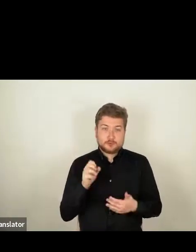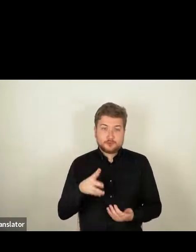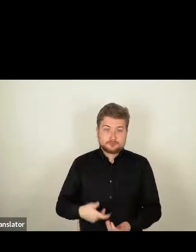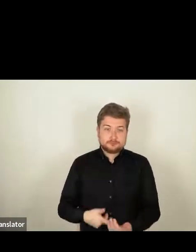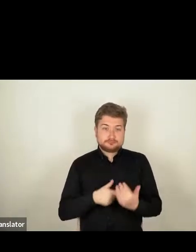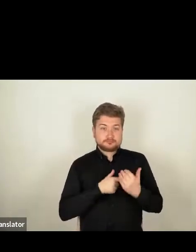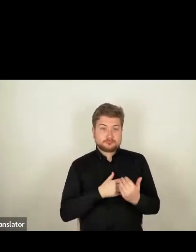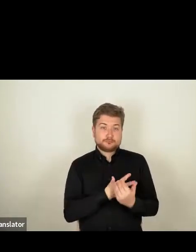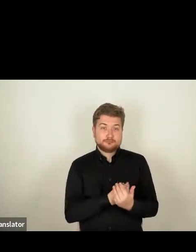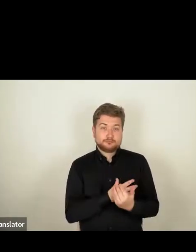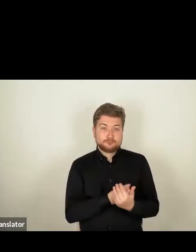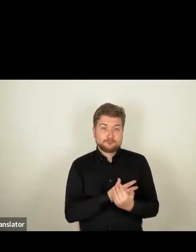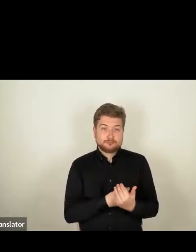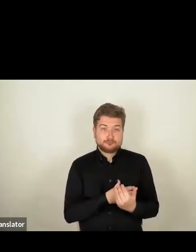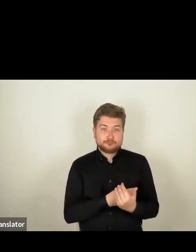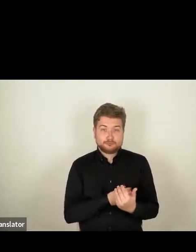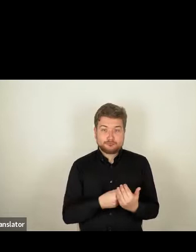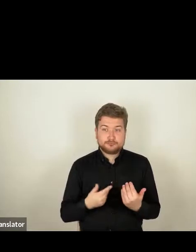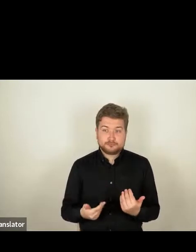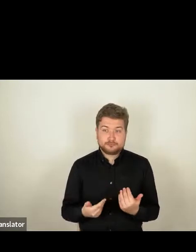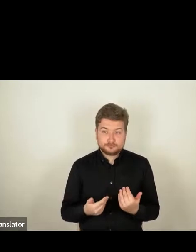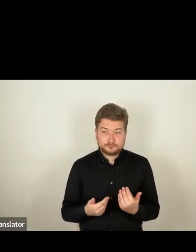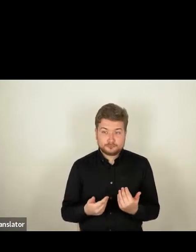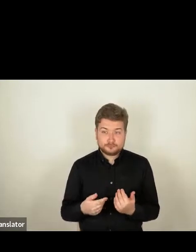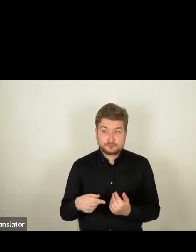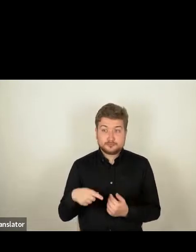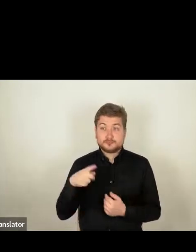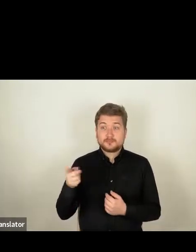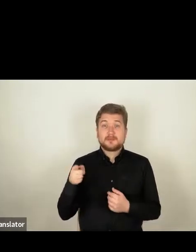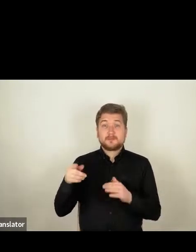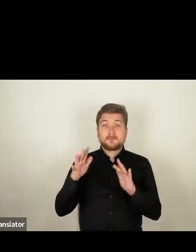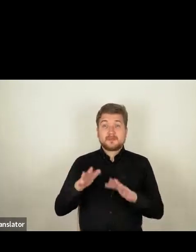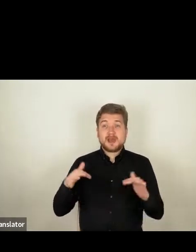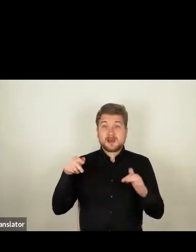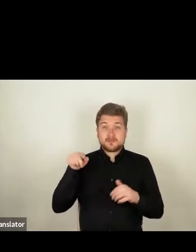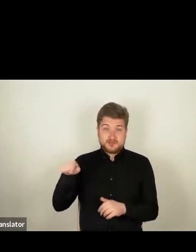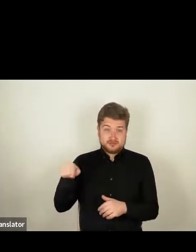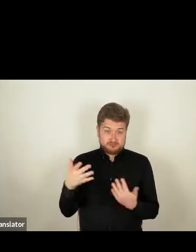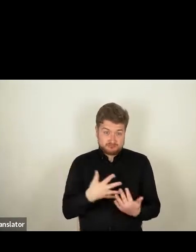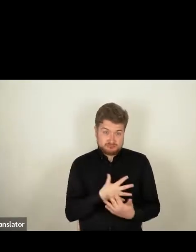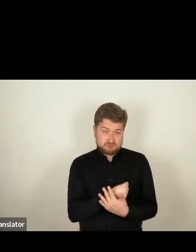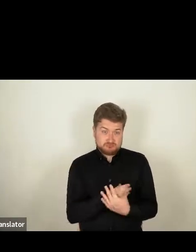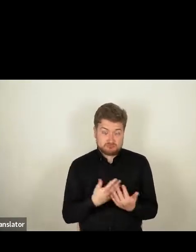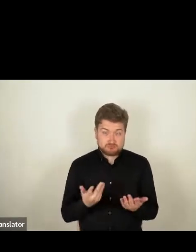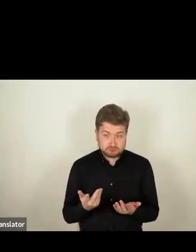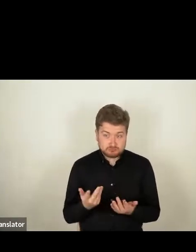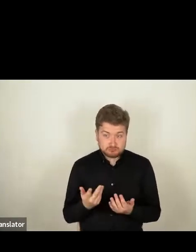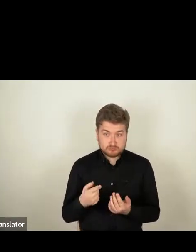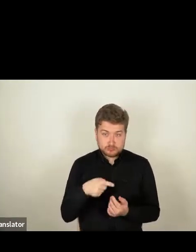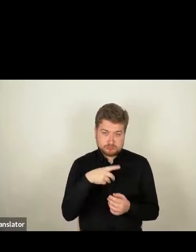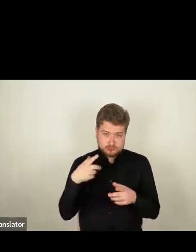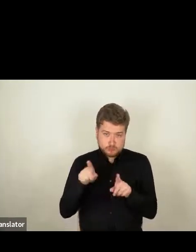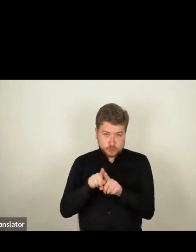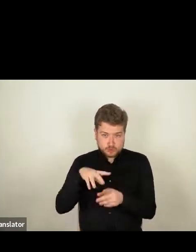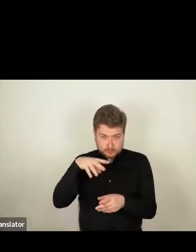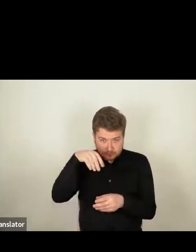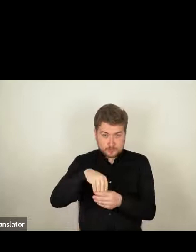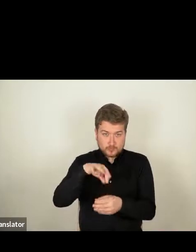the actual parliament itself while it was voting and going on. And everyone